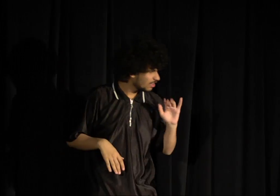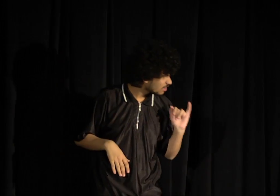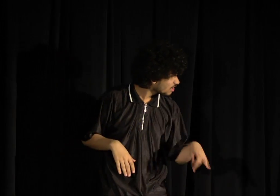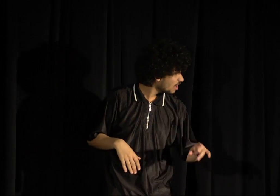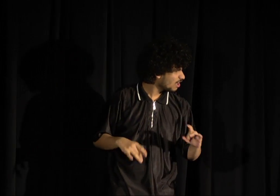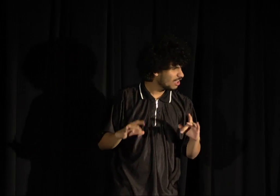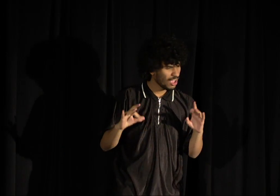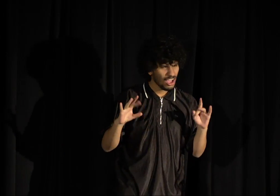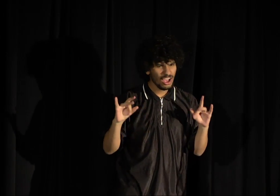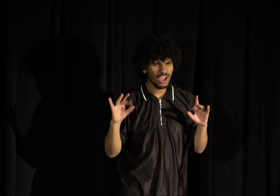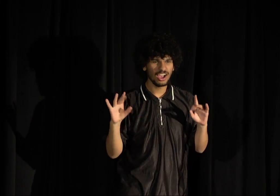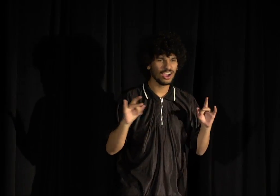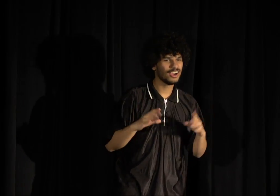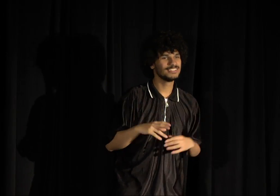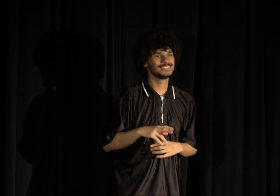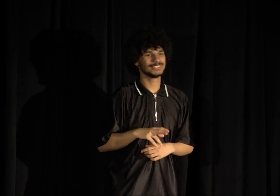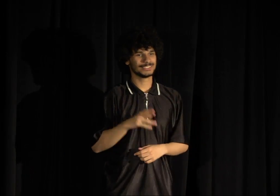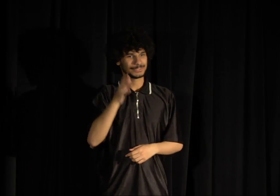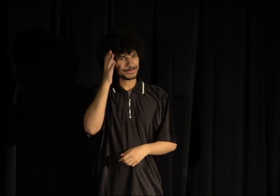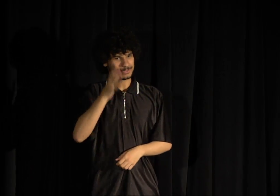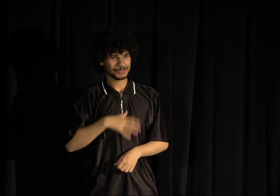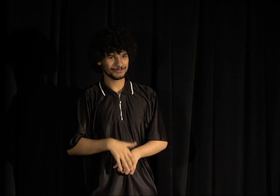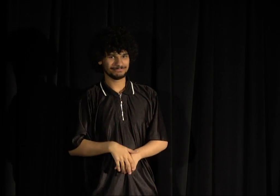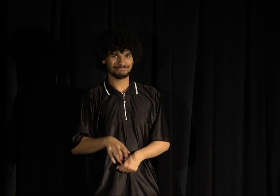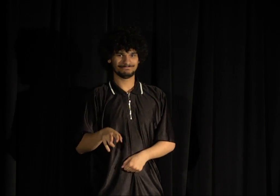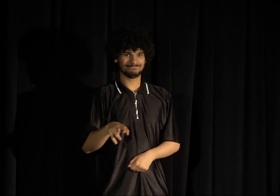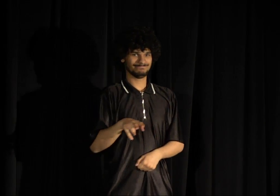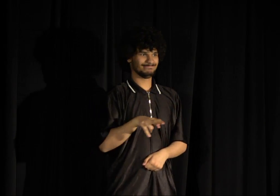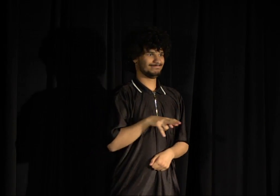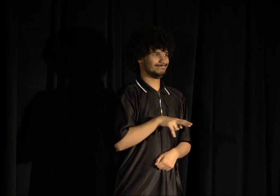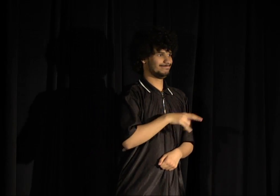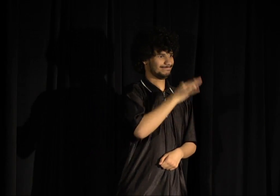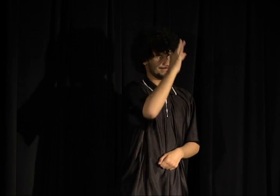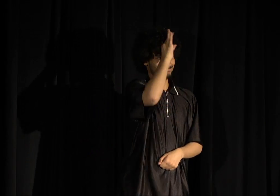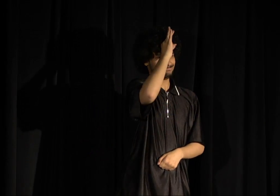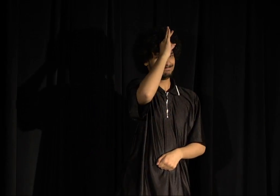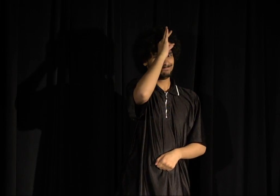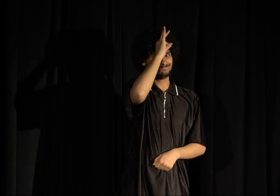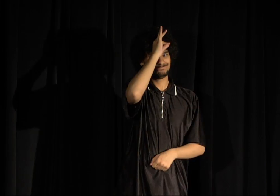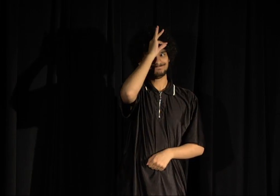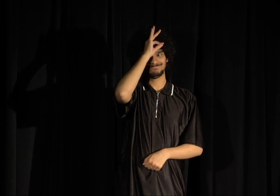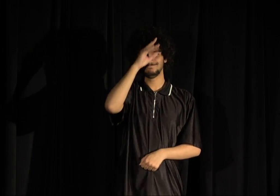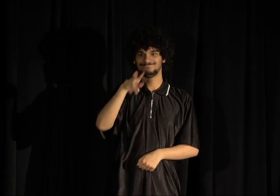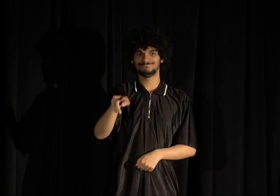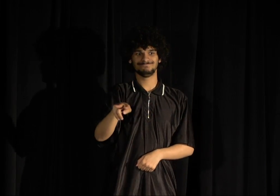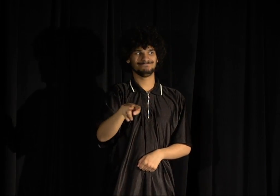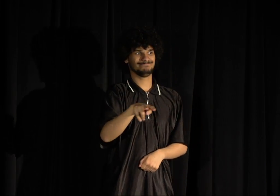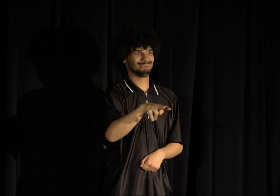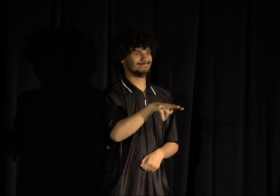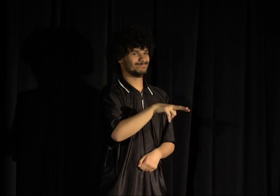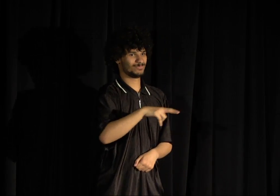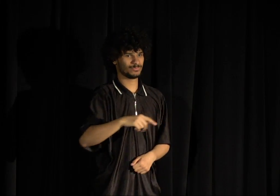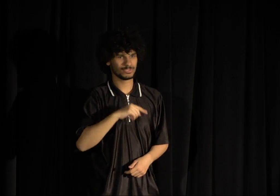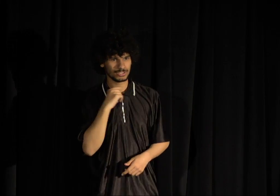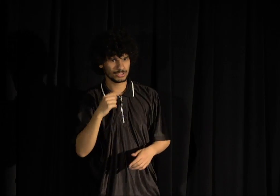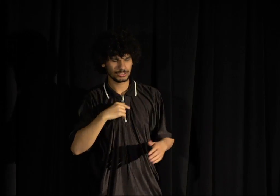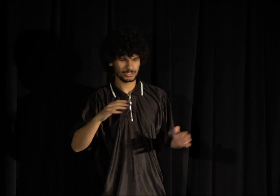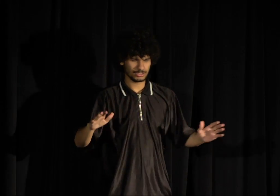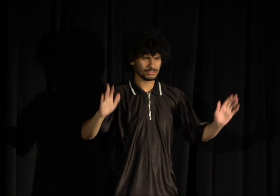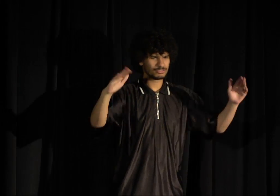like, can you believe that? That's so awful. He's hearing. That's awful. Look at him. He's hearing. The hearing person has no idea what everybody's saying.